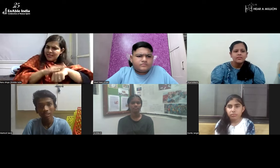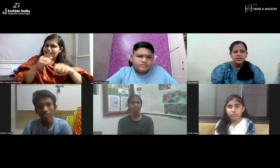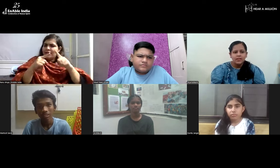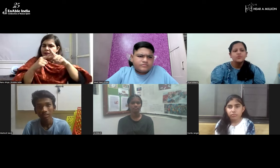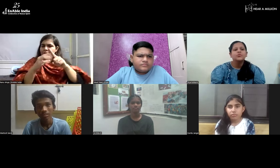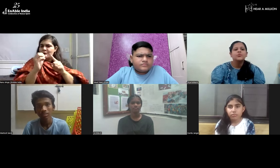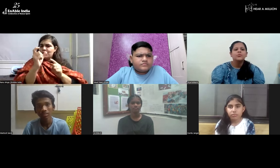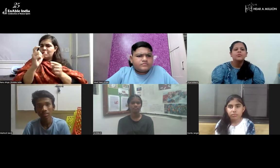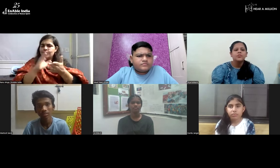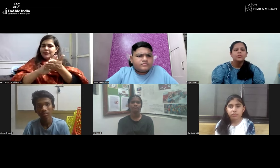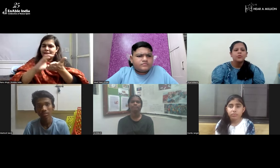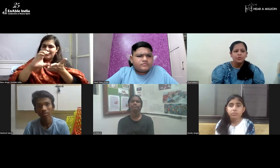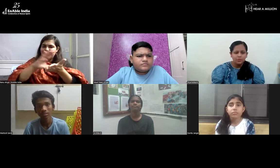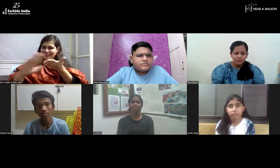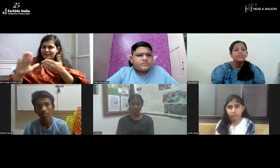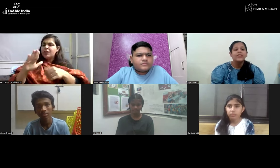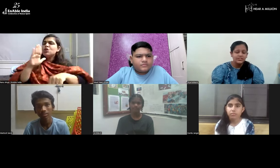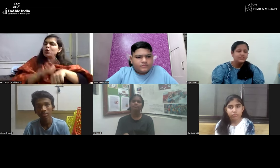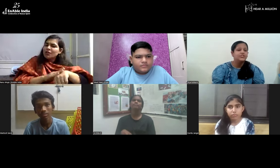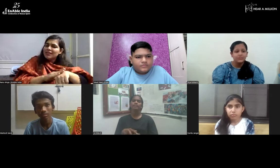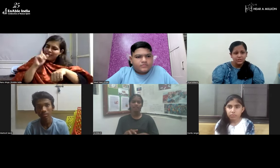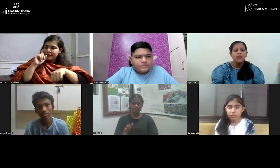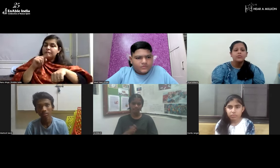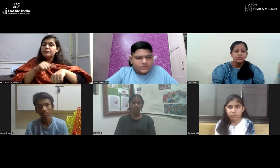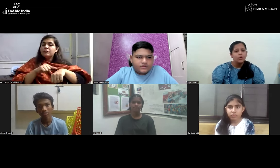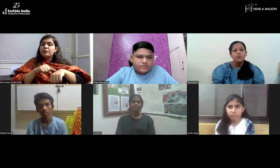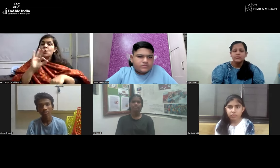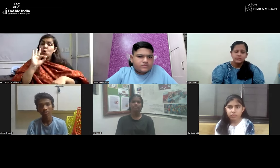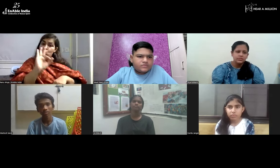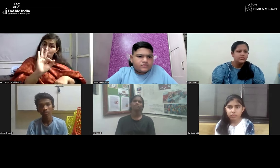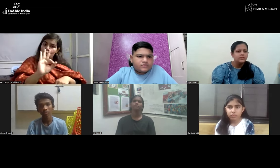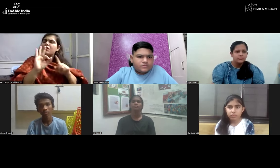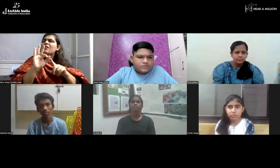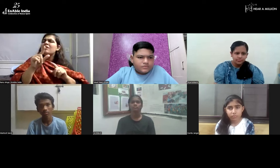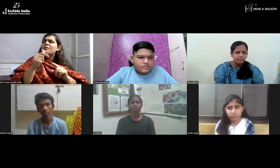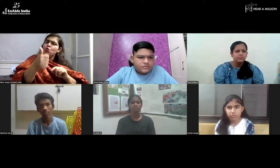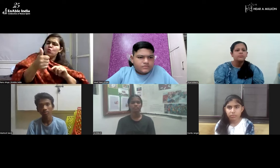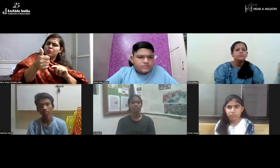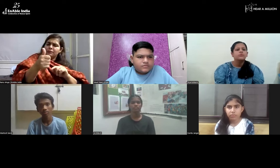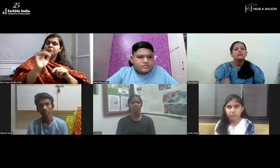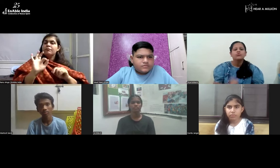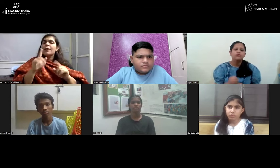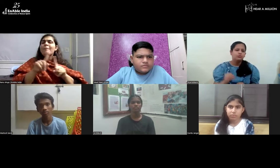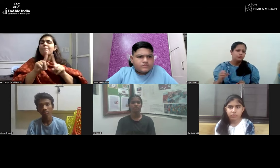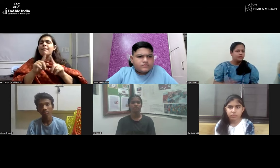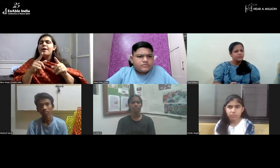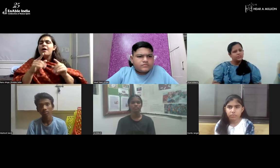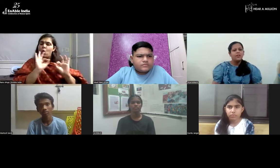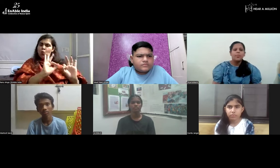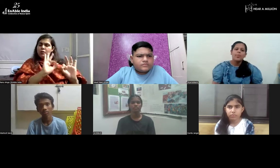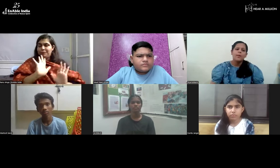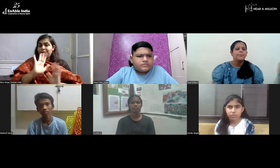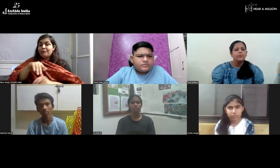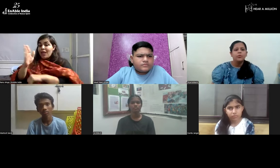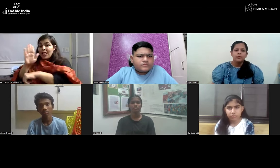what would you want to teach adults about what it means to be a kid? What makes us